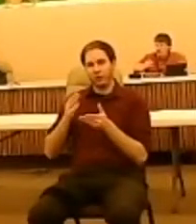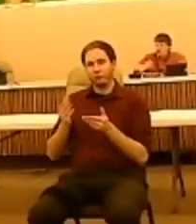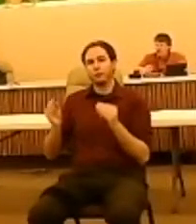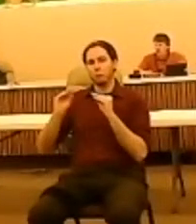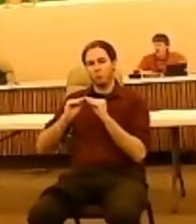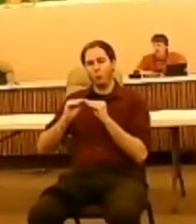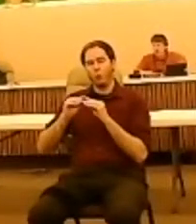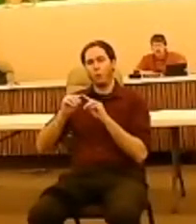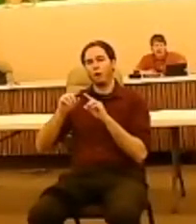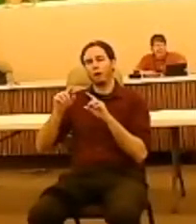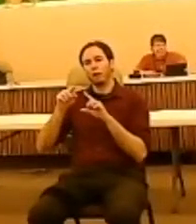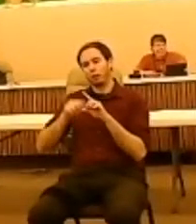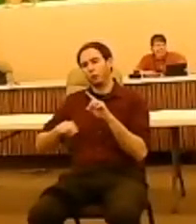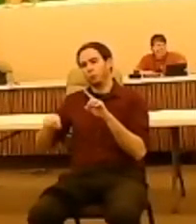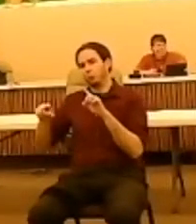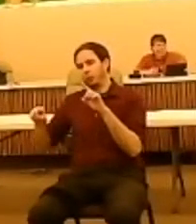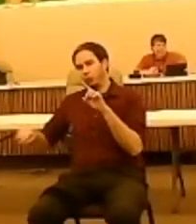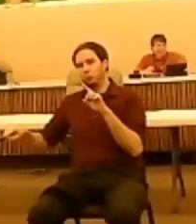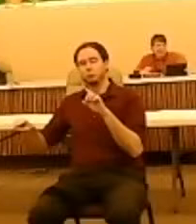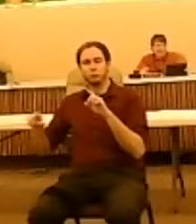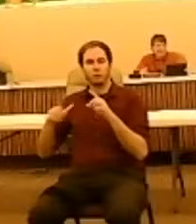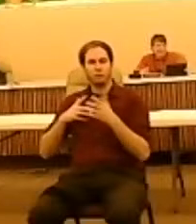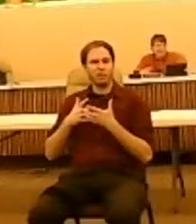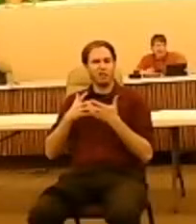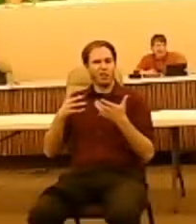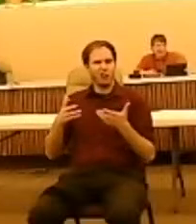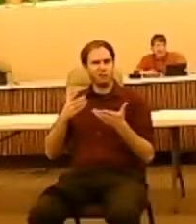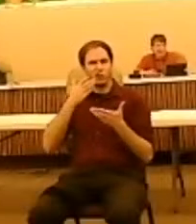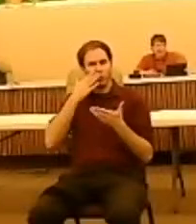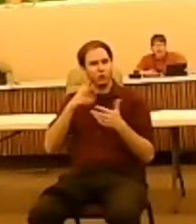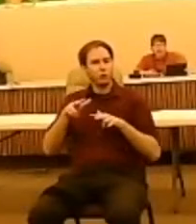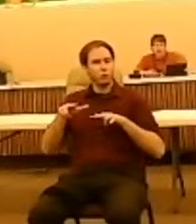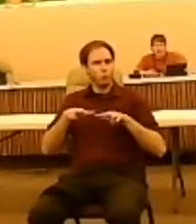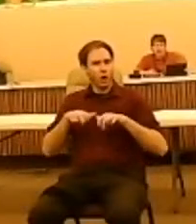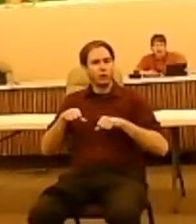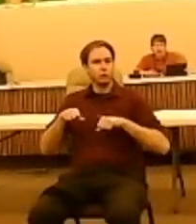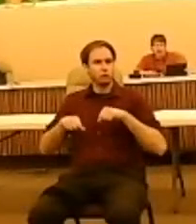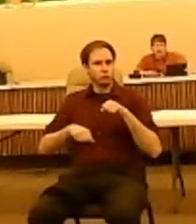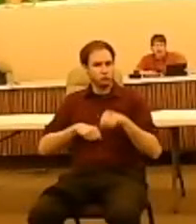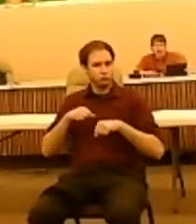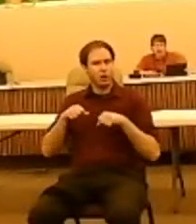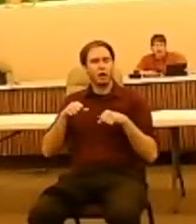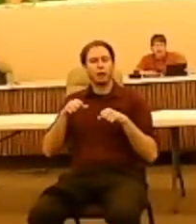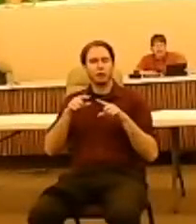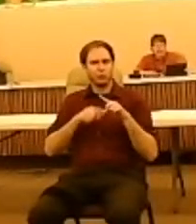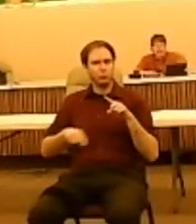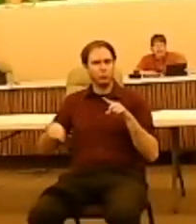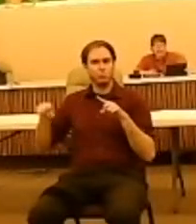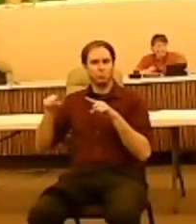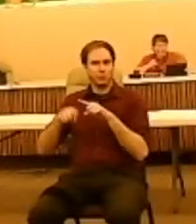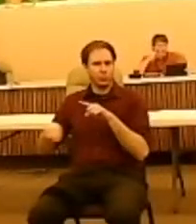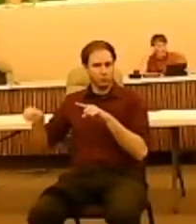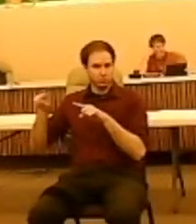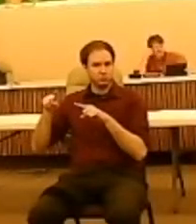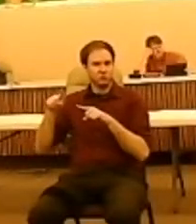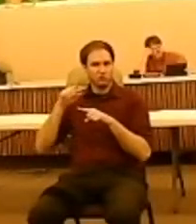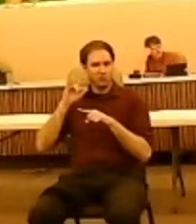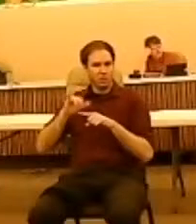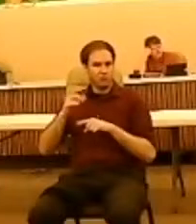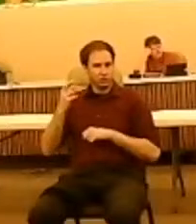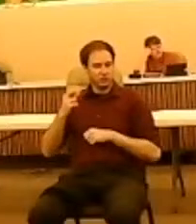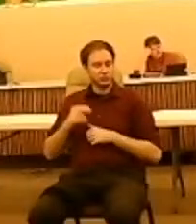loops off of that. So there'll be a lot of good, walking and riding loop capability in that